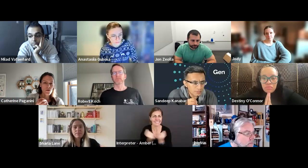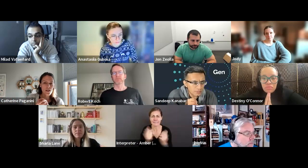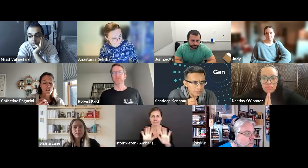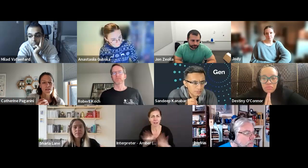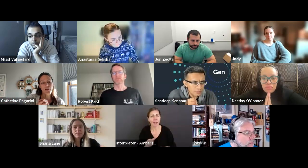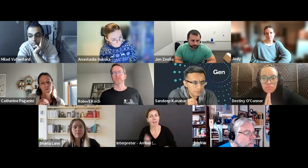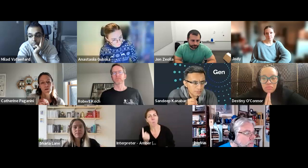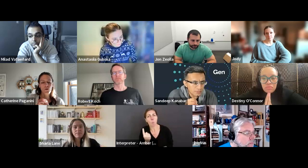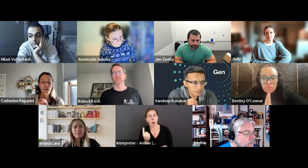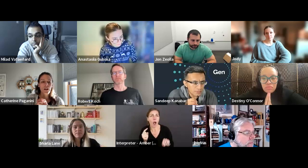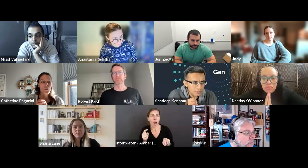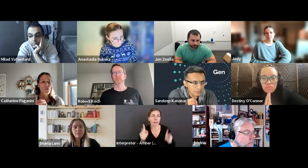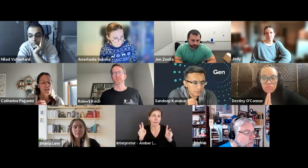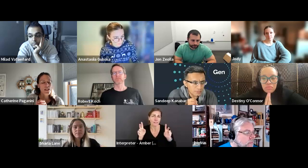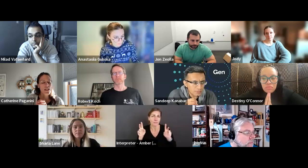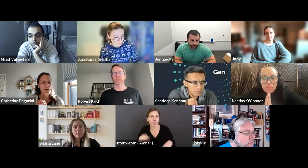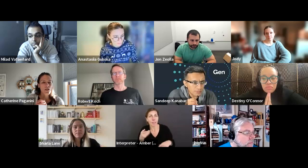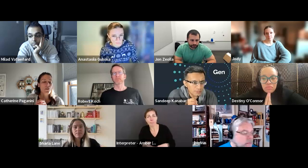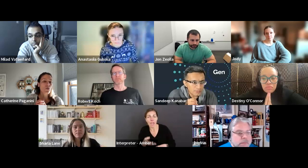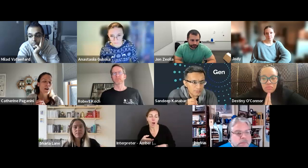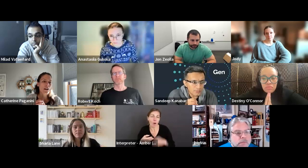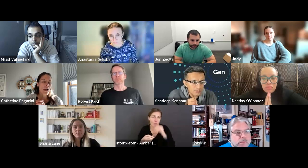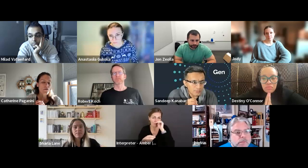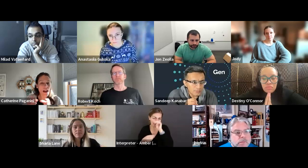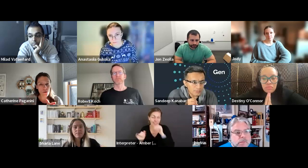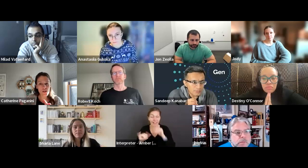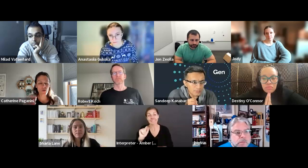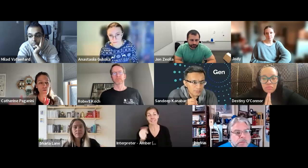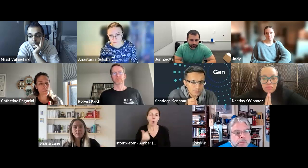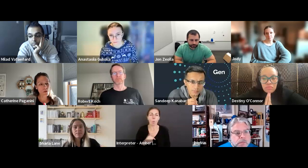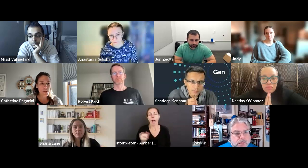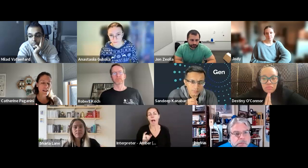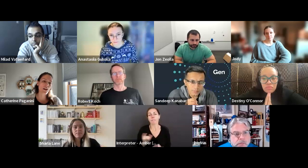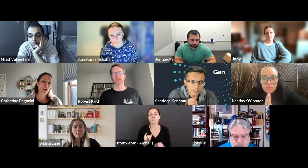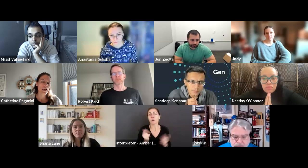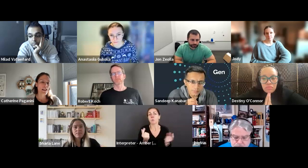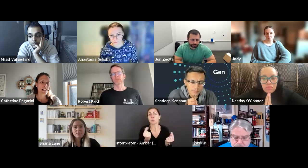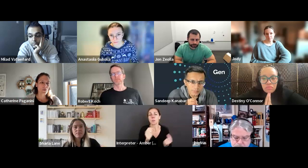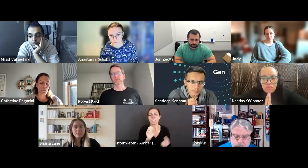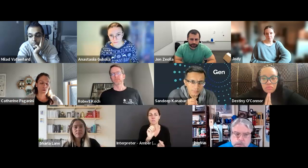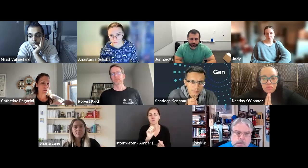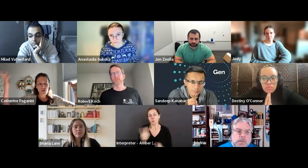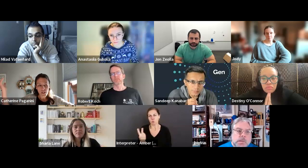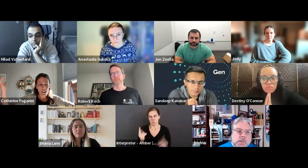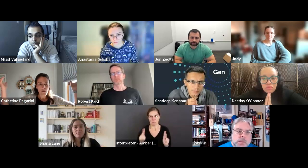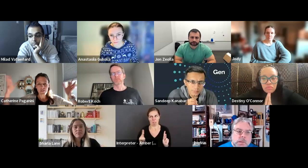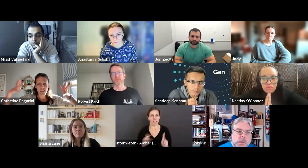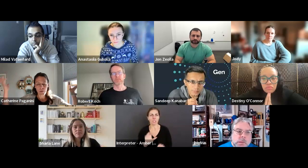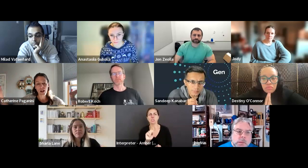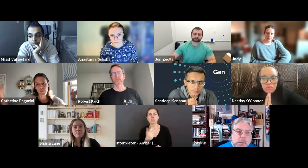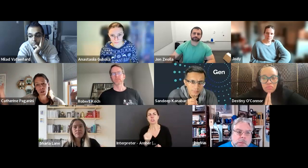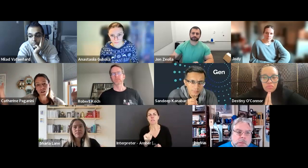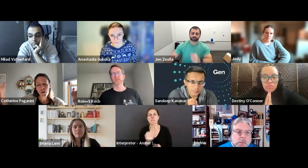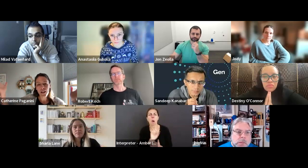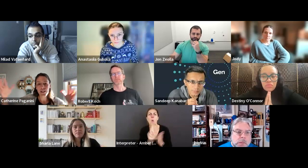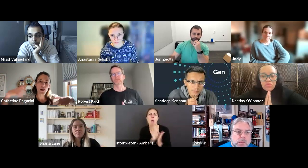our tag contributor strategy has done that before, where it's like a shift of 1.5 hours, so two people are there, and then on the screen we